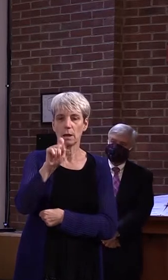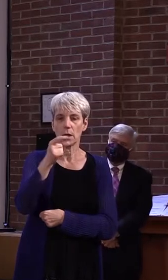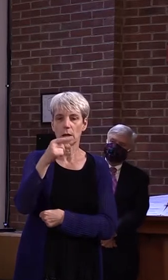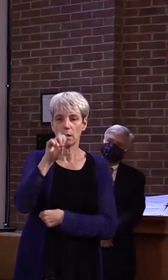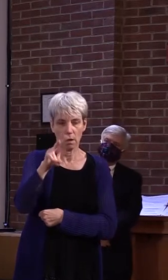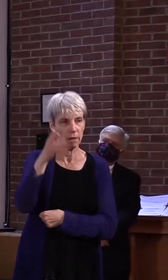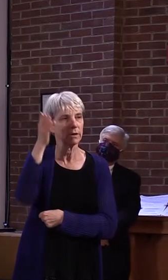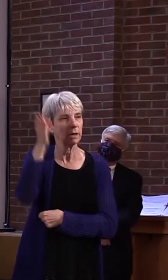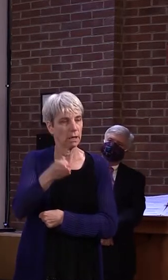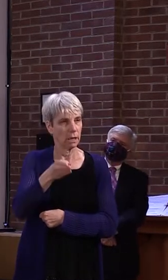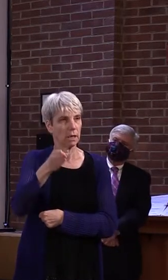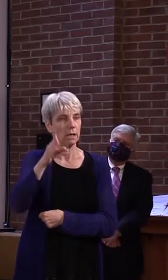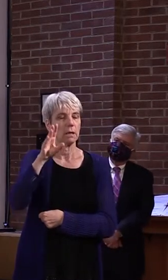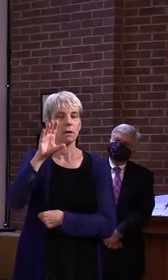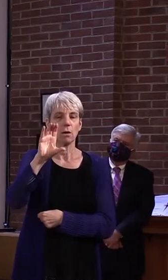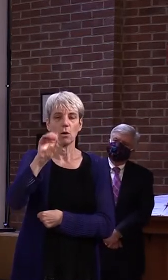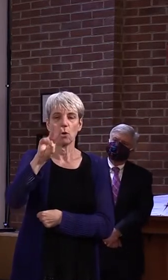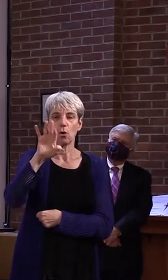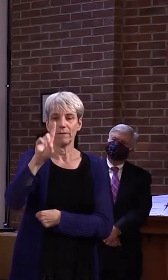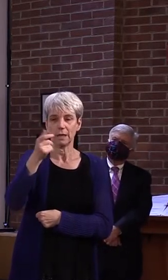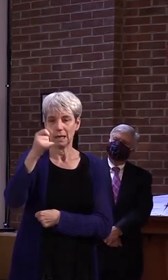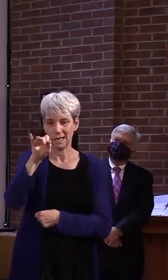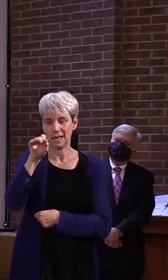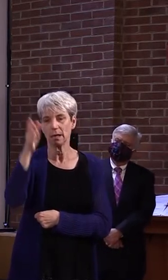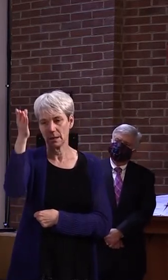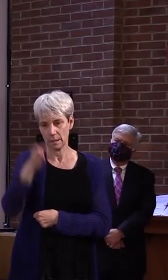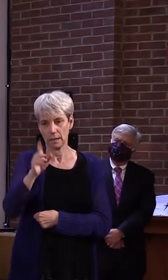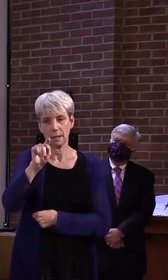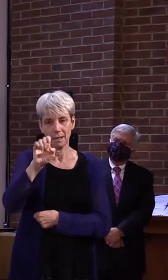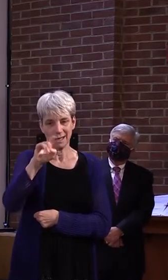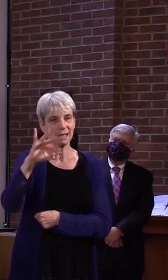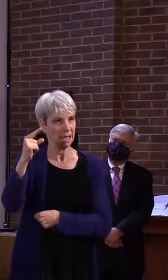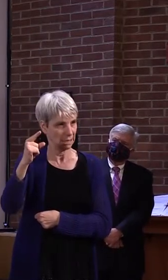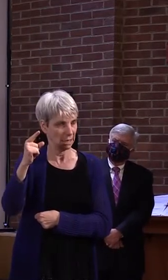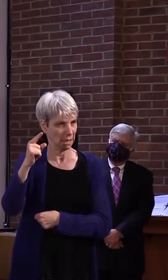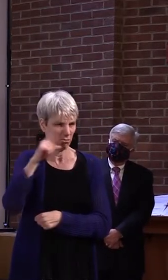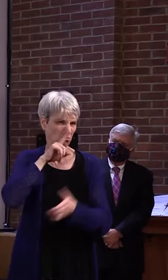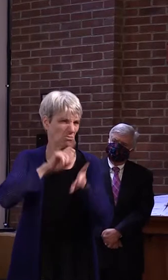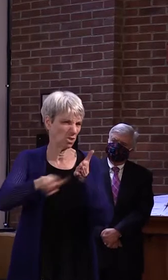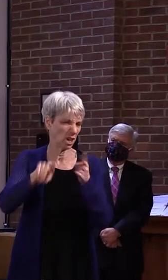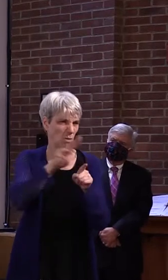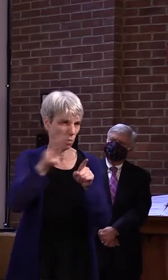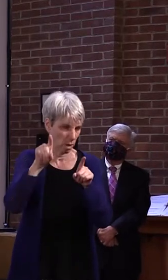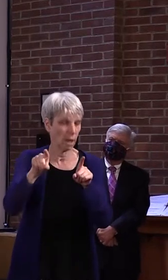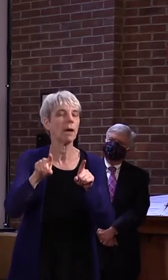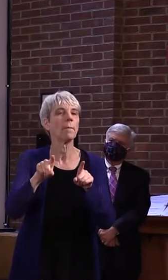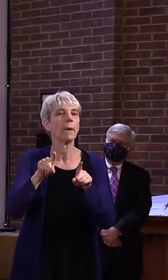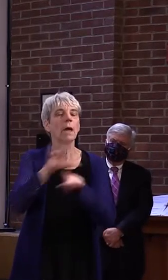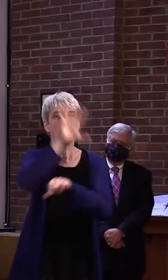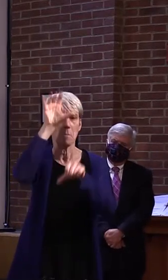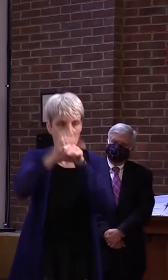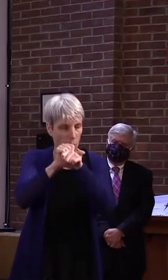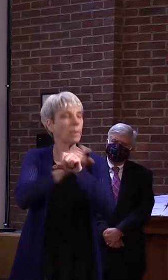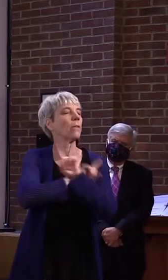healthvermont.gov/COVID-19/testing. We are also arranging additional testing opportunities the remainder of the week in the area.